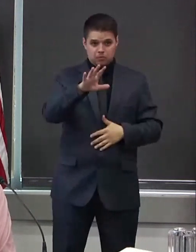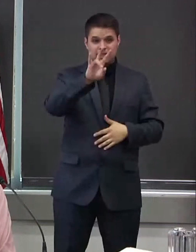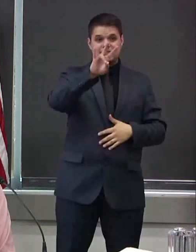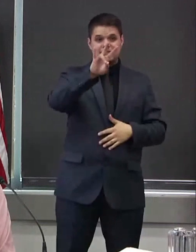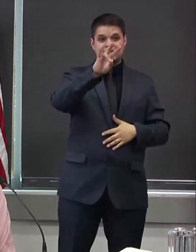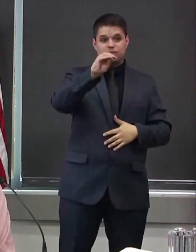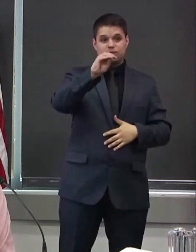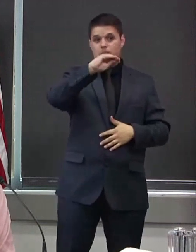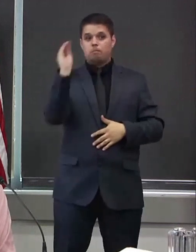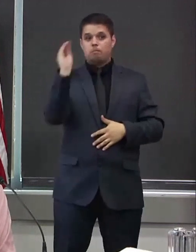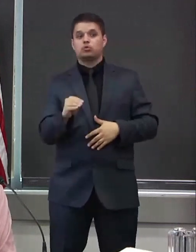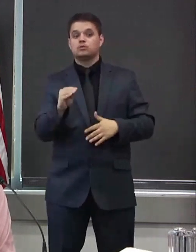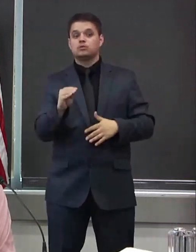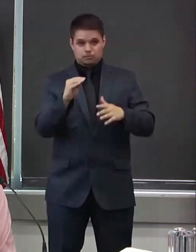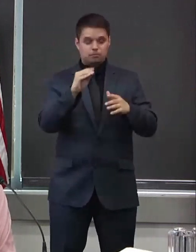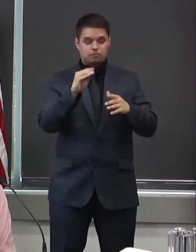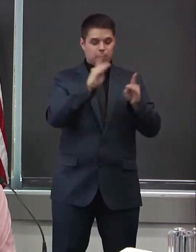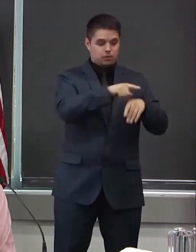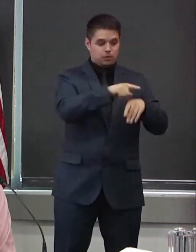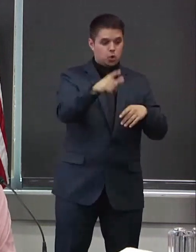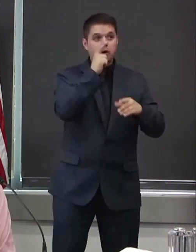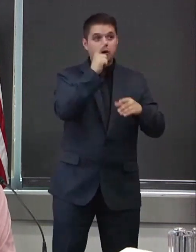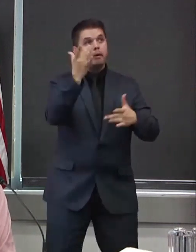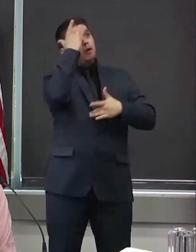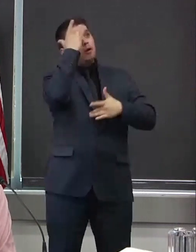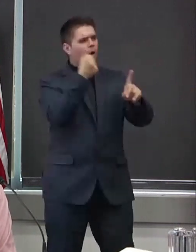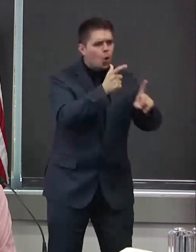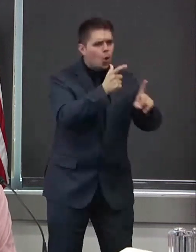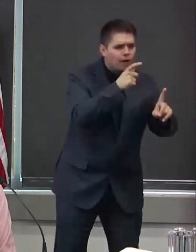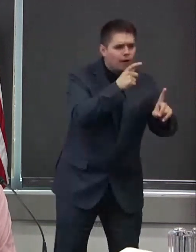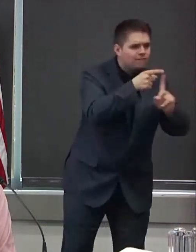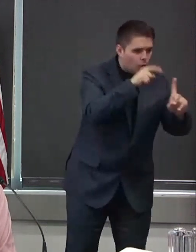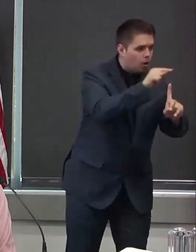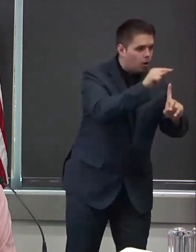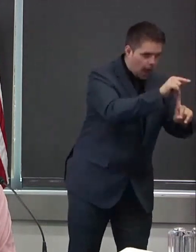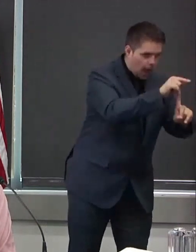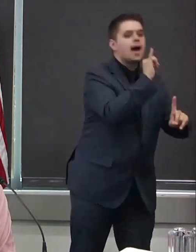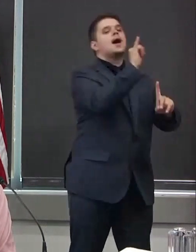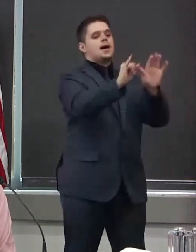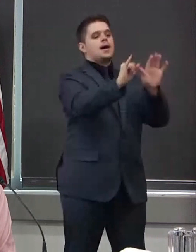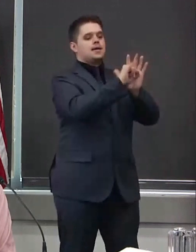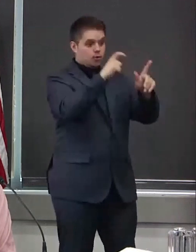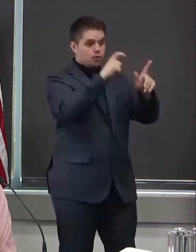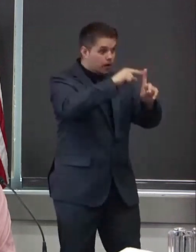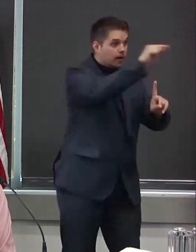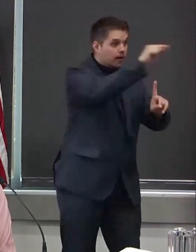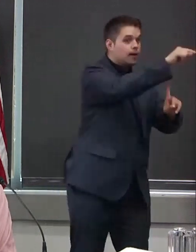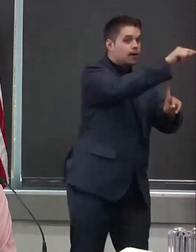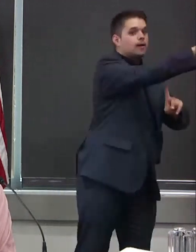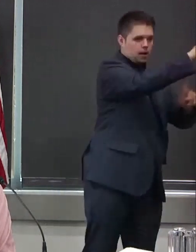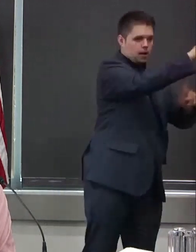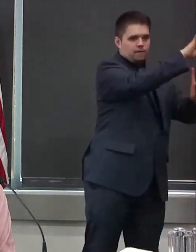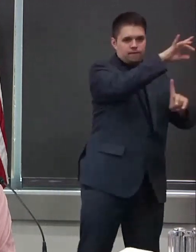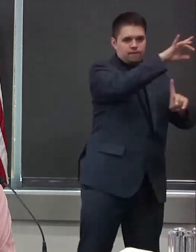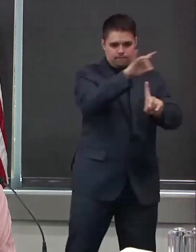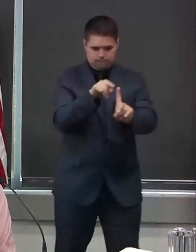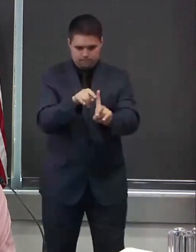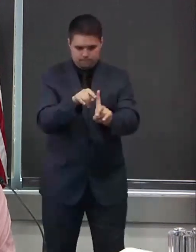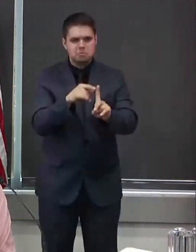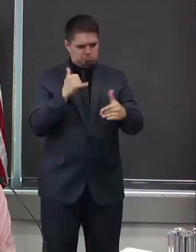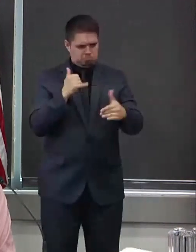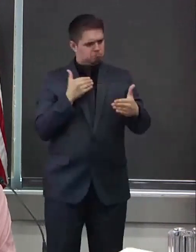in Oregon. We are close to meeting that criteria statewide. We want to see no increase